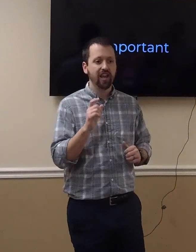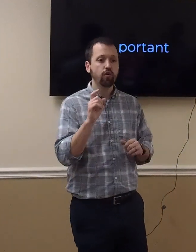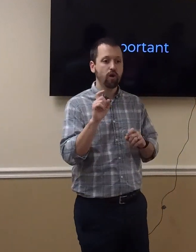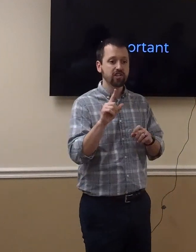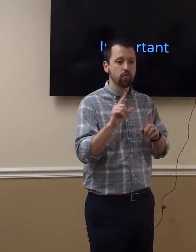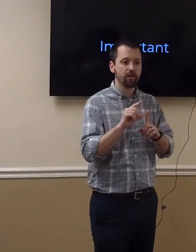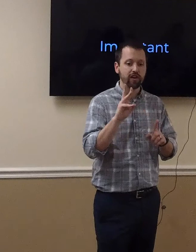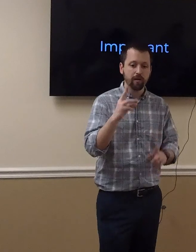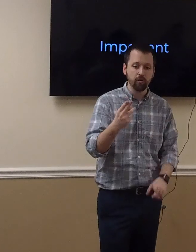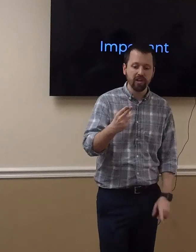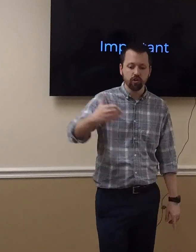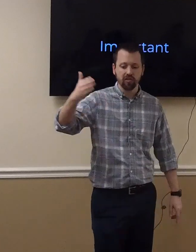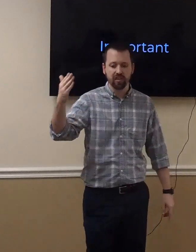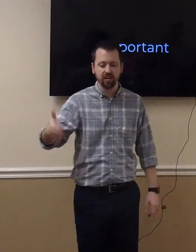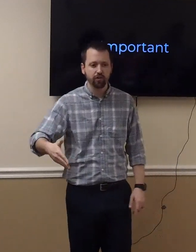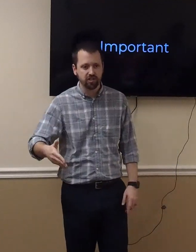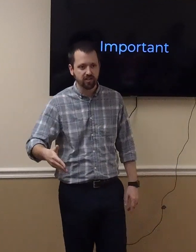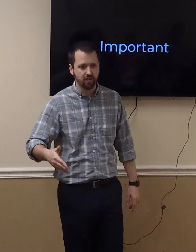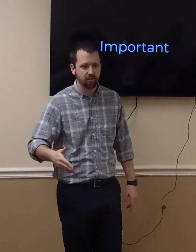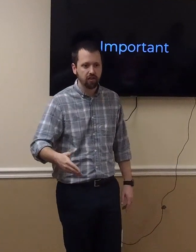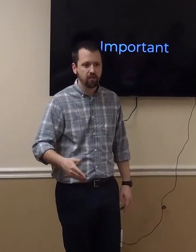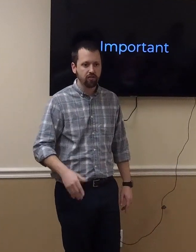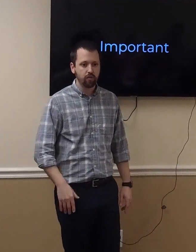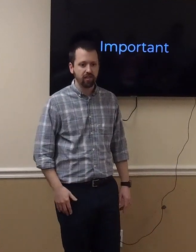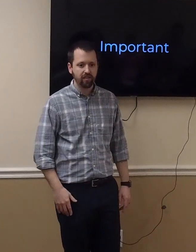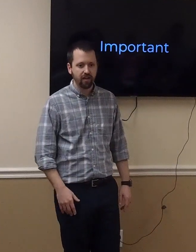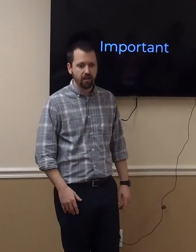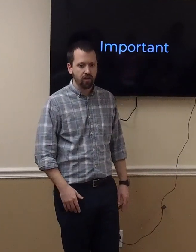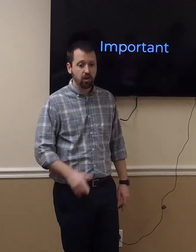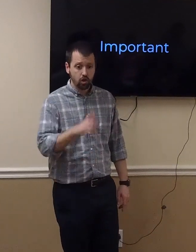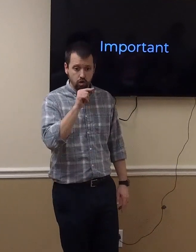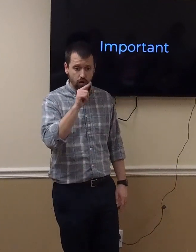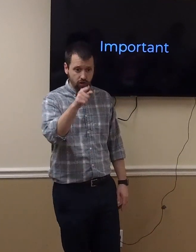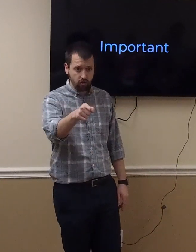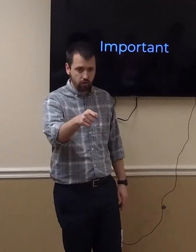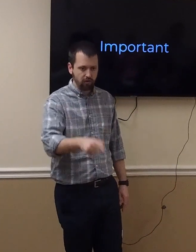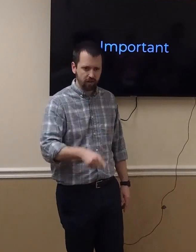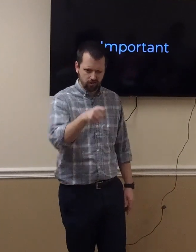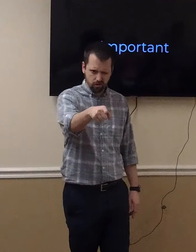Any question word, if a WH goes at the end of your sentence. So you wouldn't say, who are you? You'd say, you.